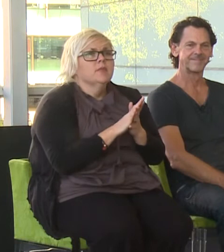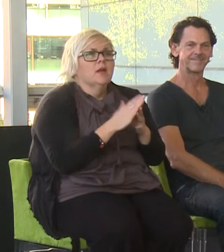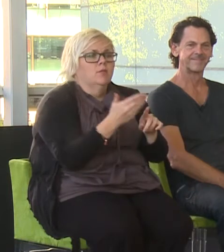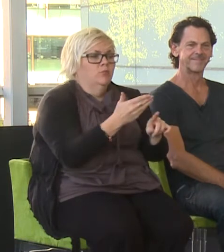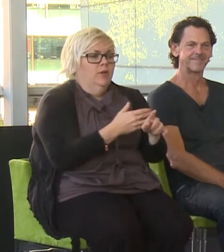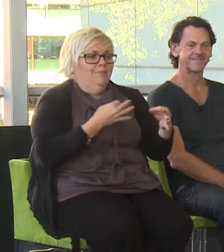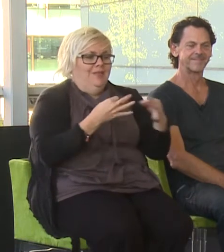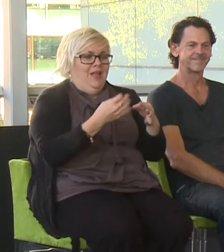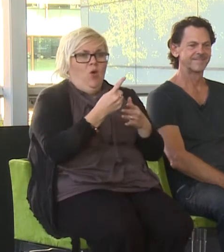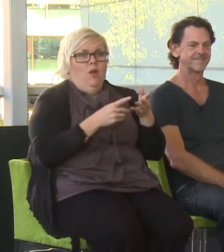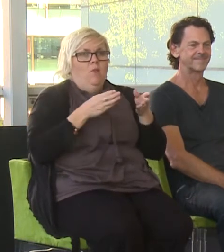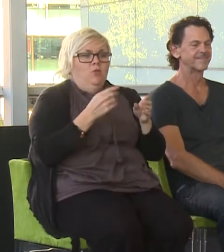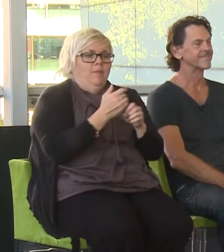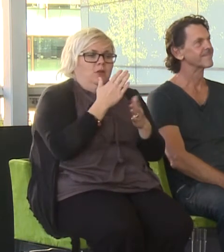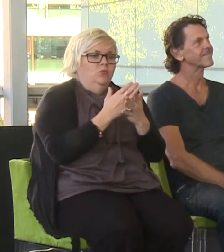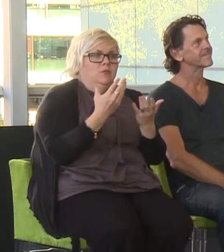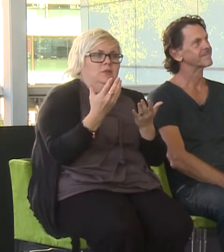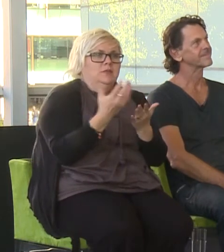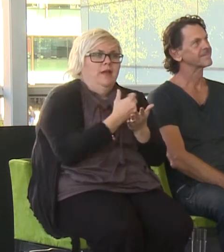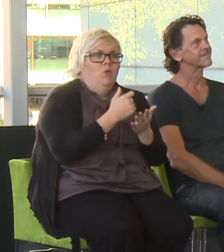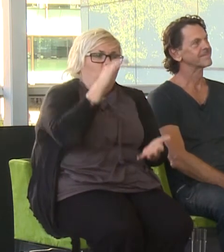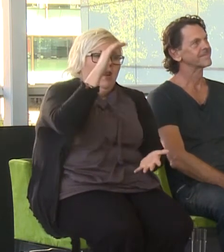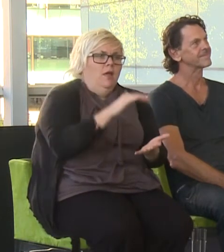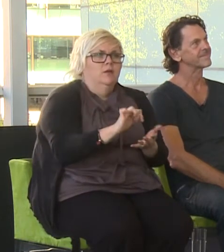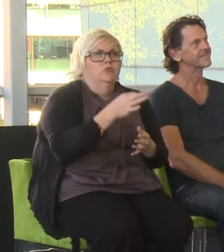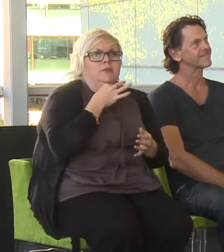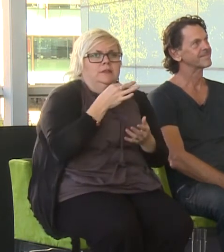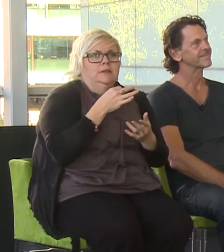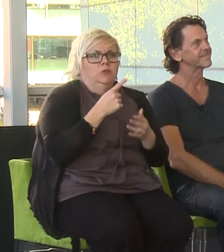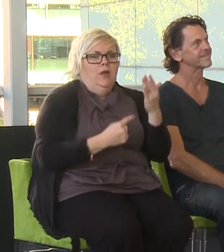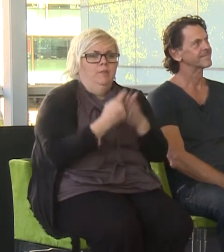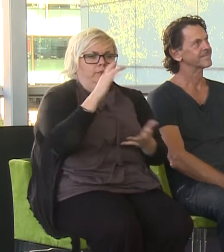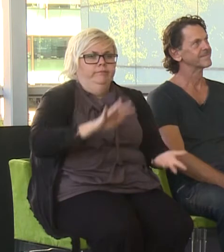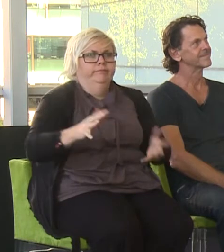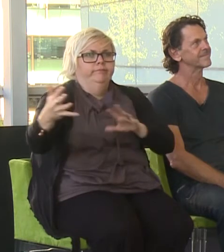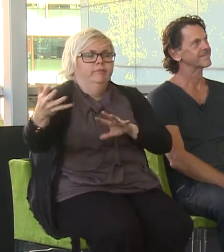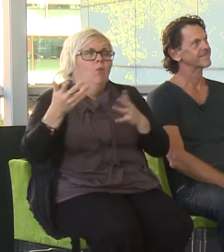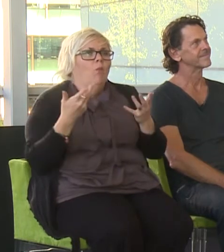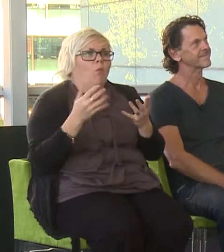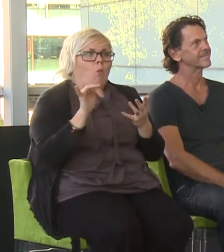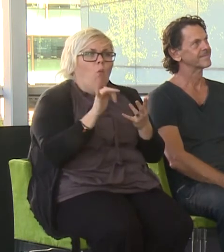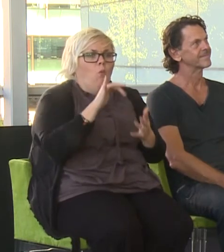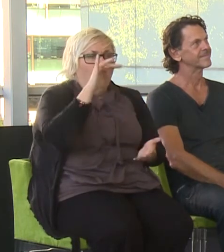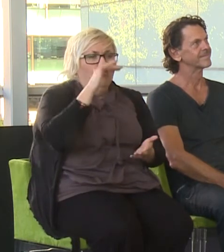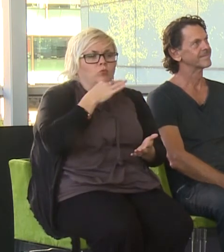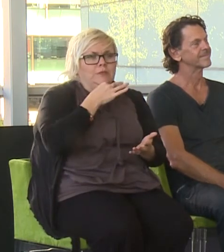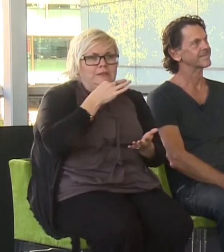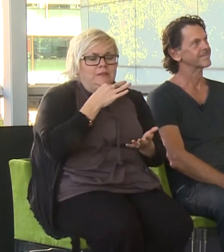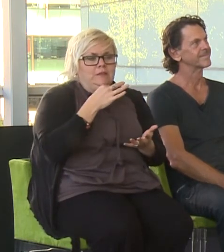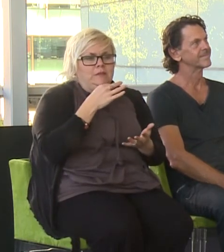Pre-planning is my only safeguard against the risk of something not going right, or at the very least, the risk of